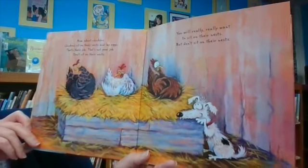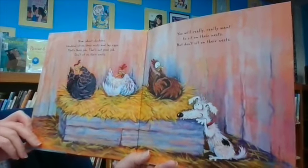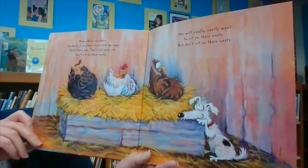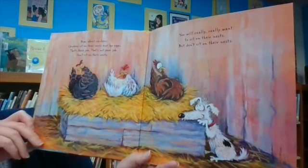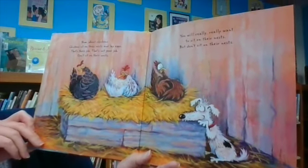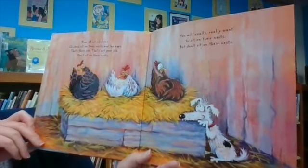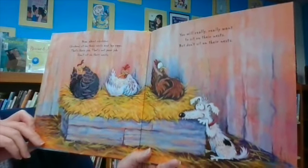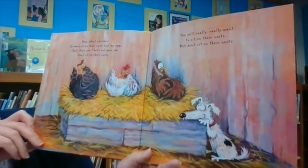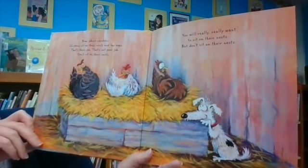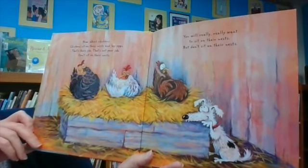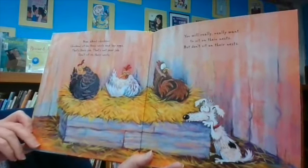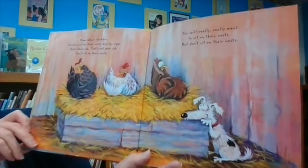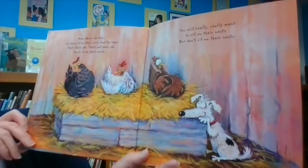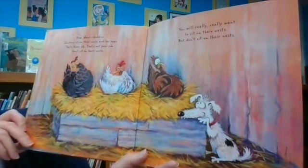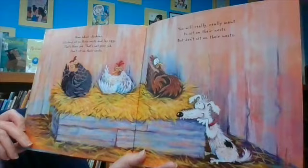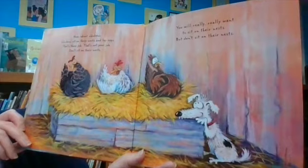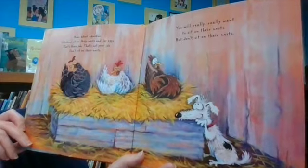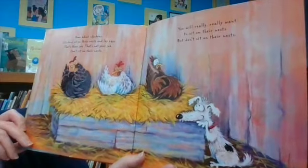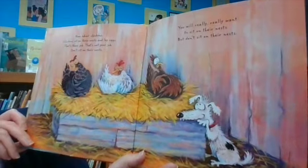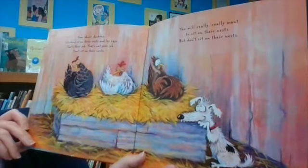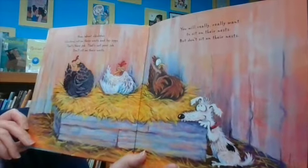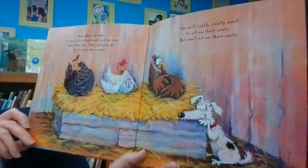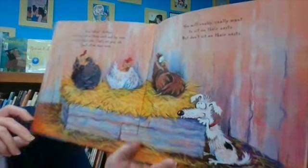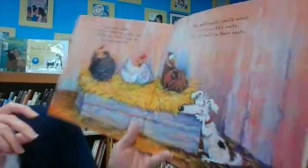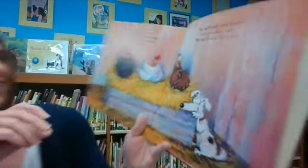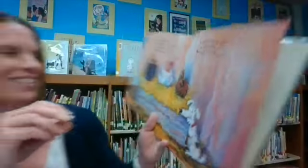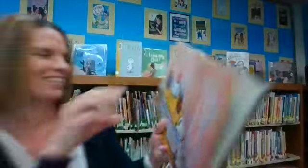nests. Look at his face.